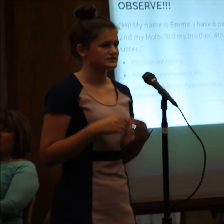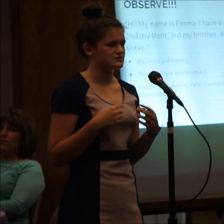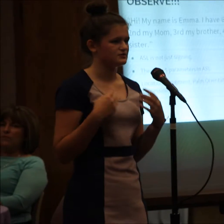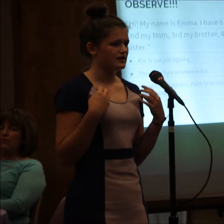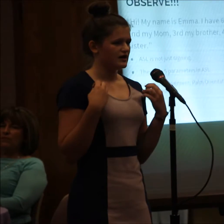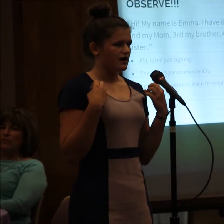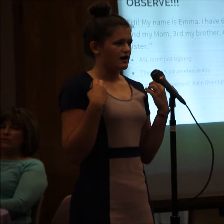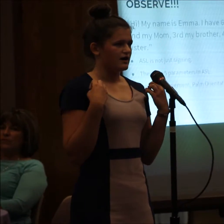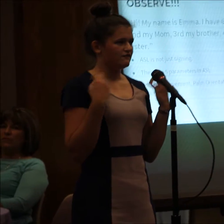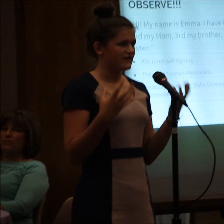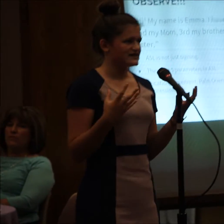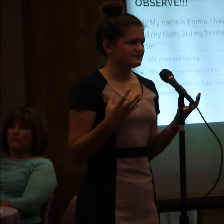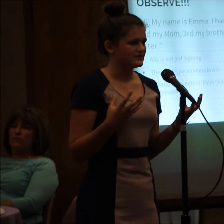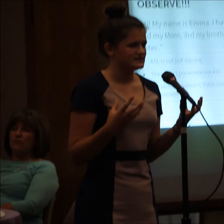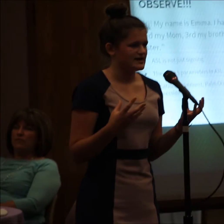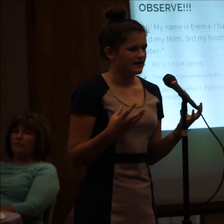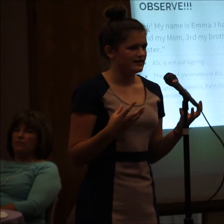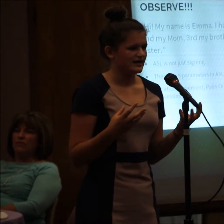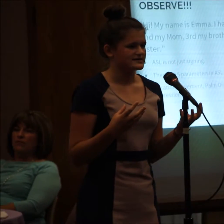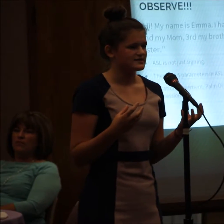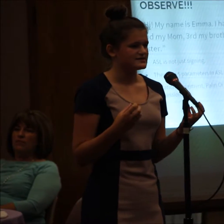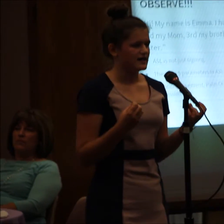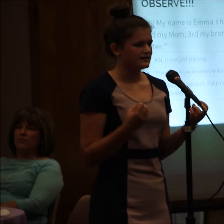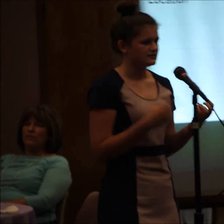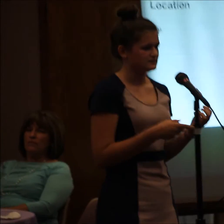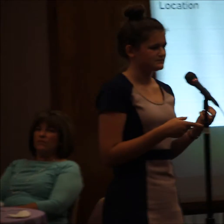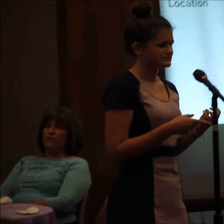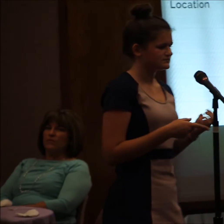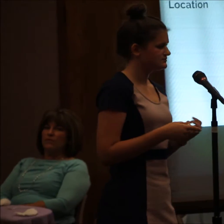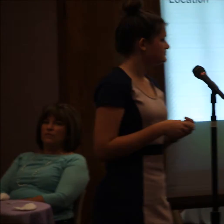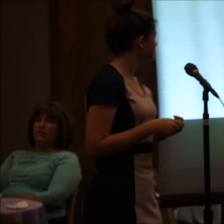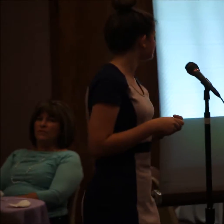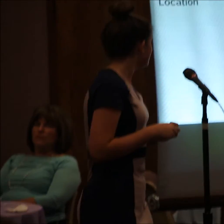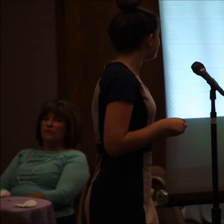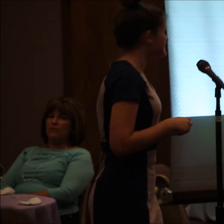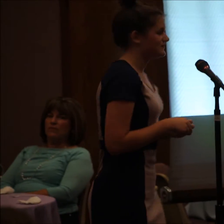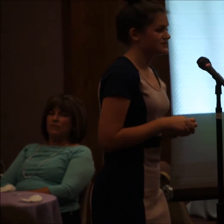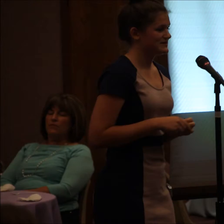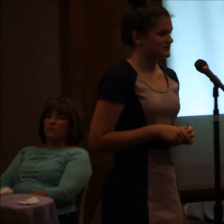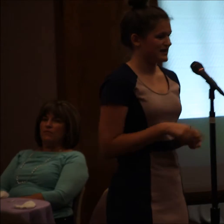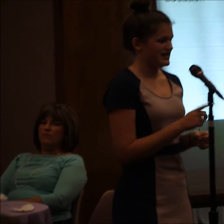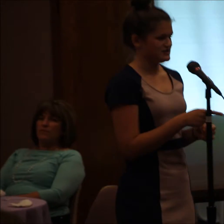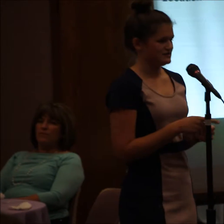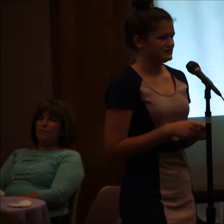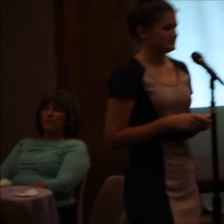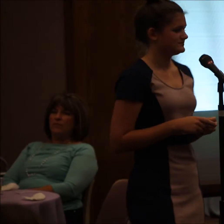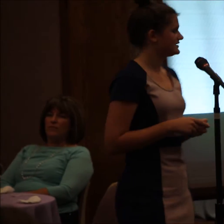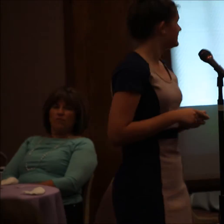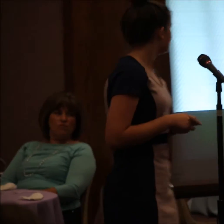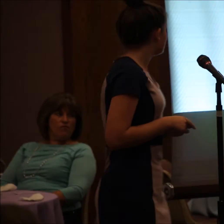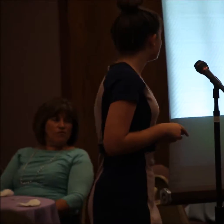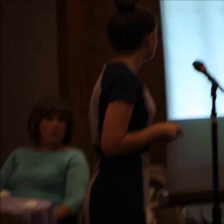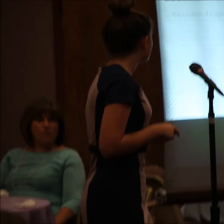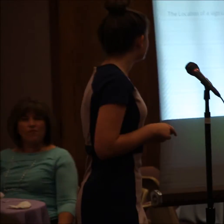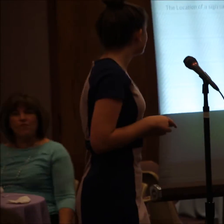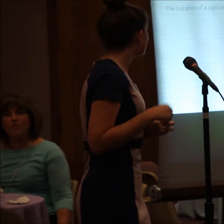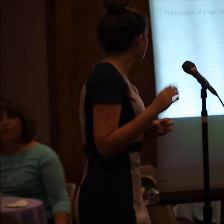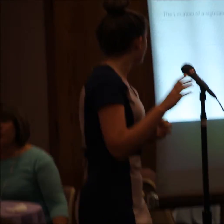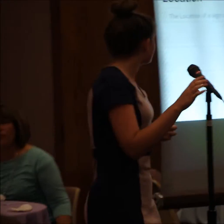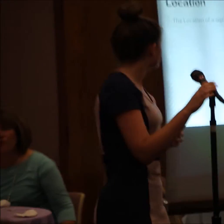to effectively sign an ASL sign. So the first one is location. The